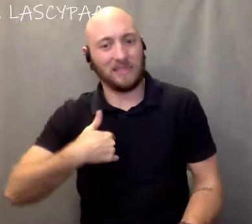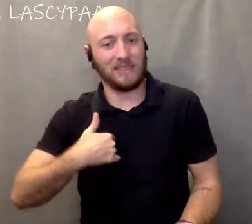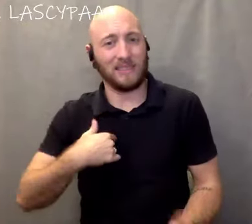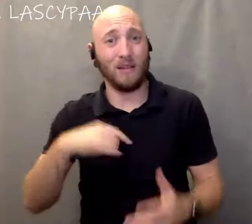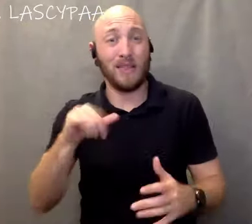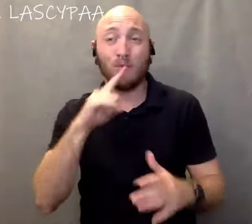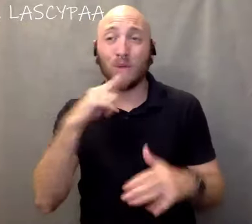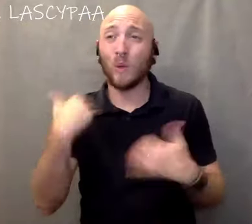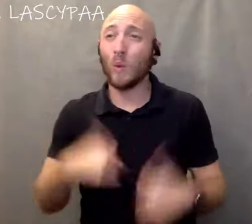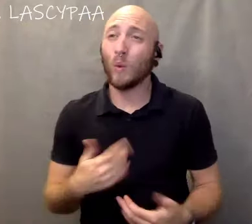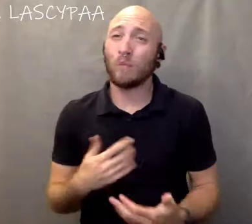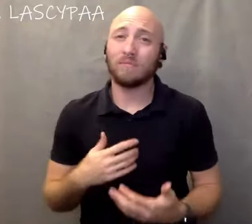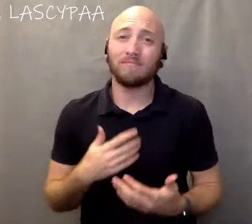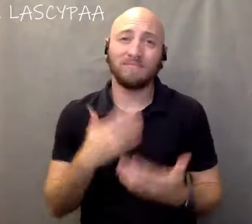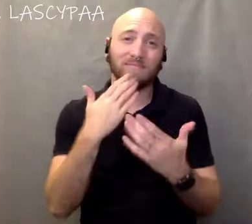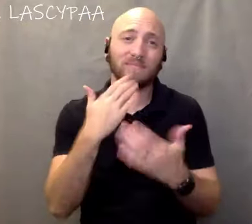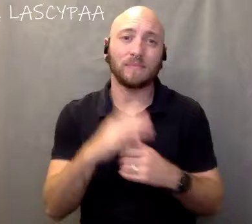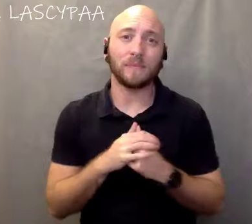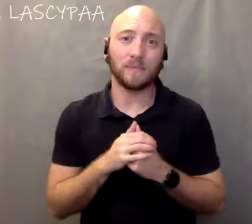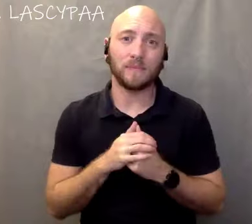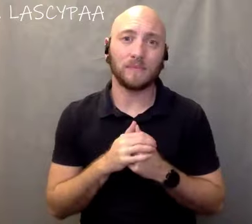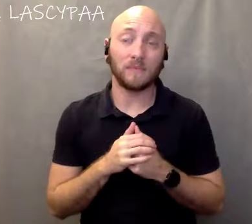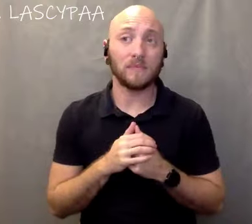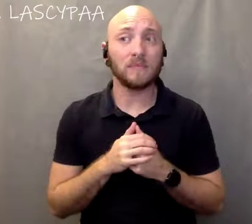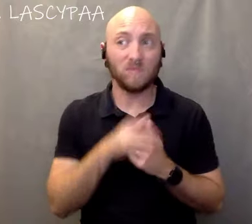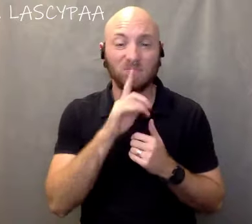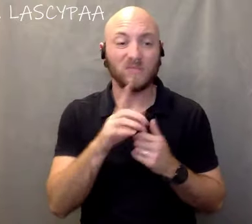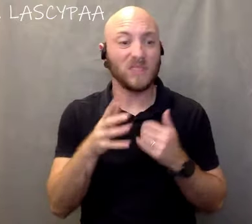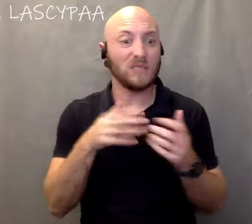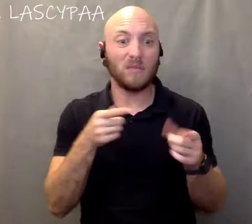I can be who I need to be